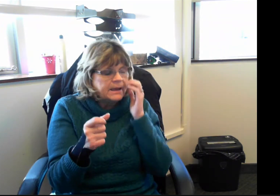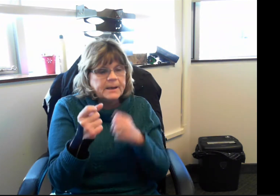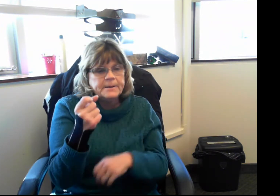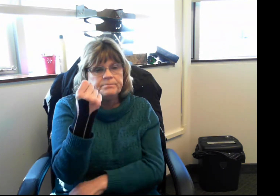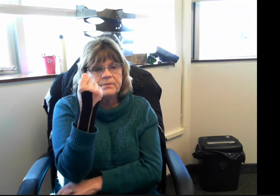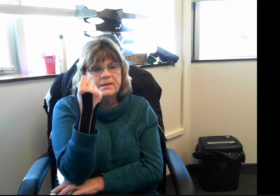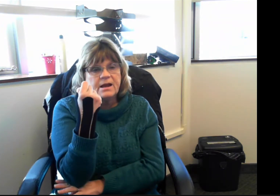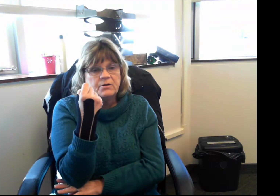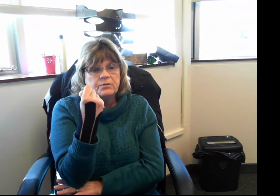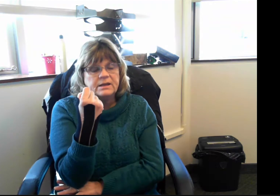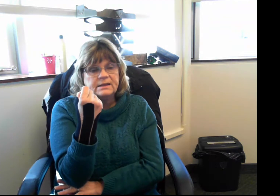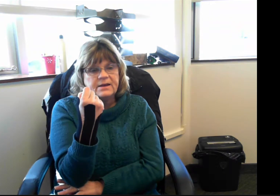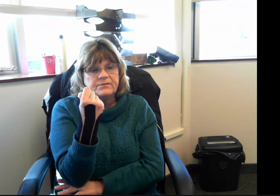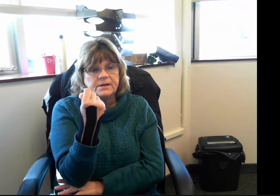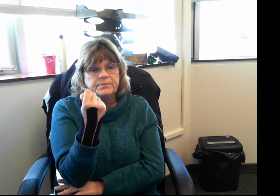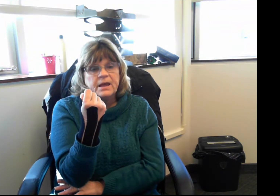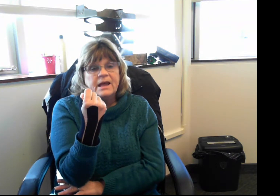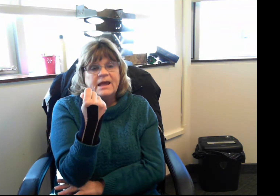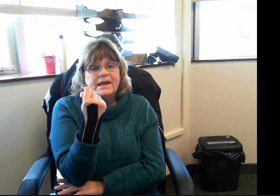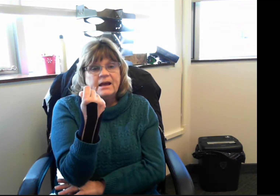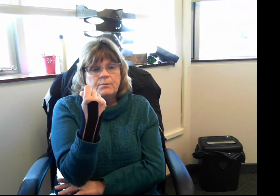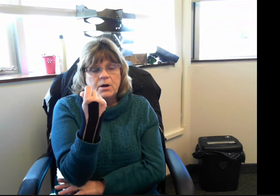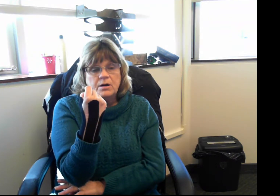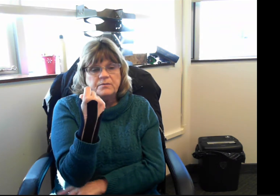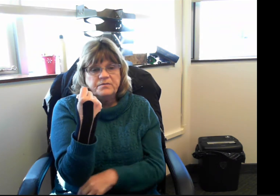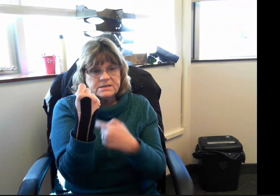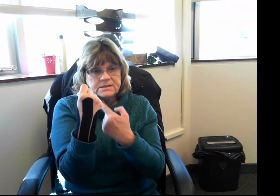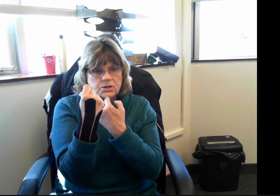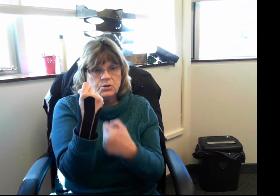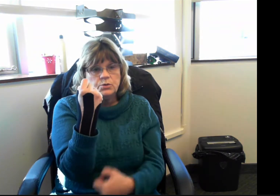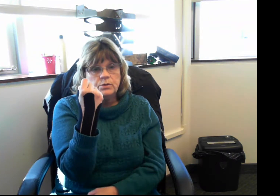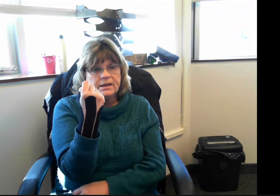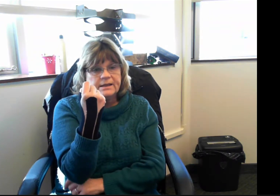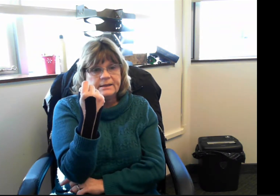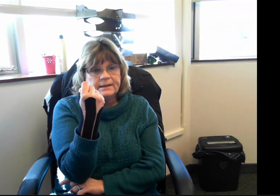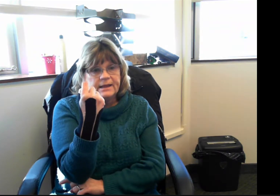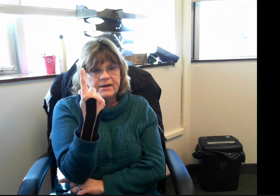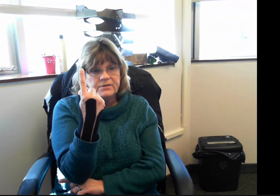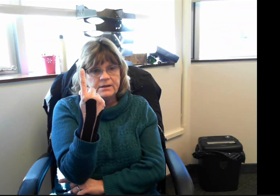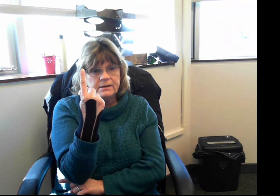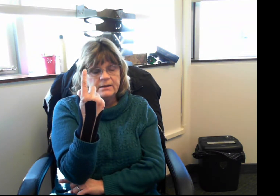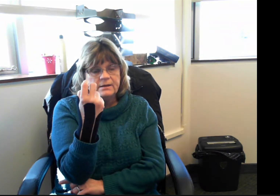Okay, now 11. Palm facing you. 11,